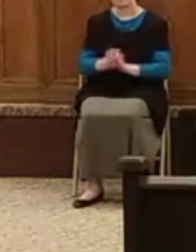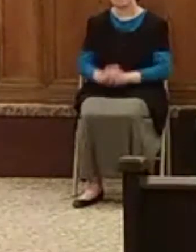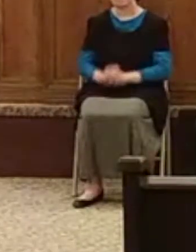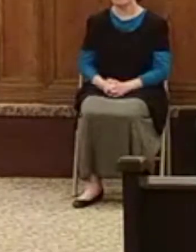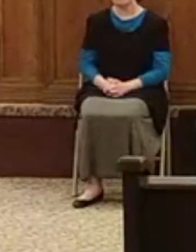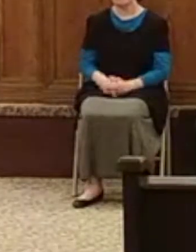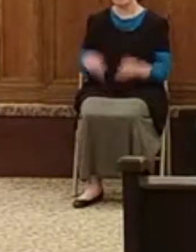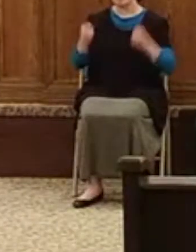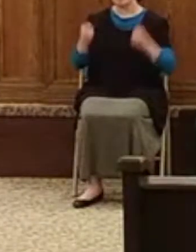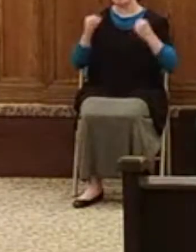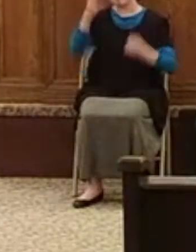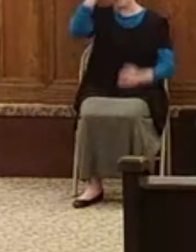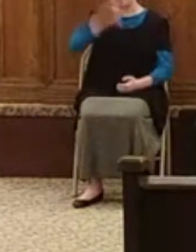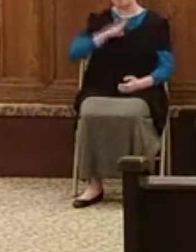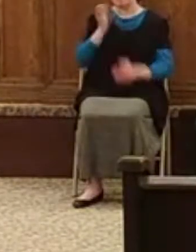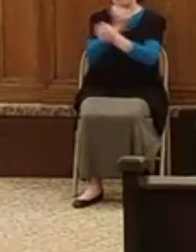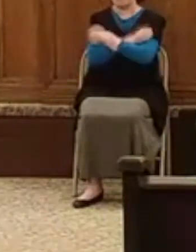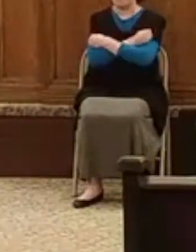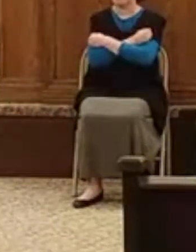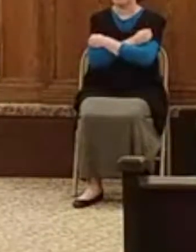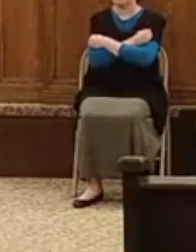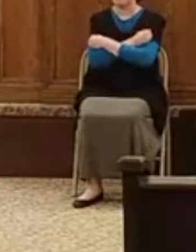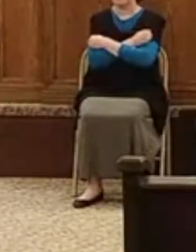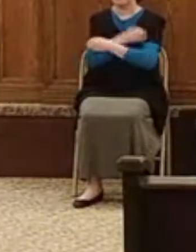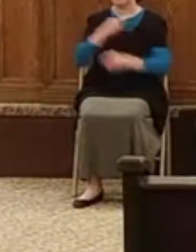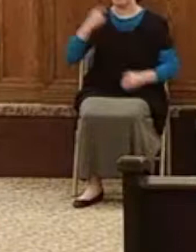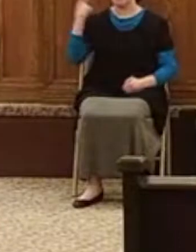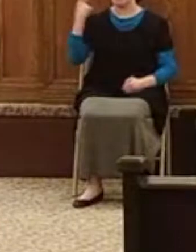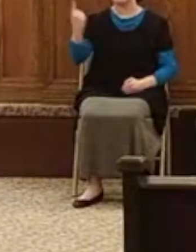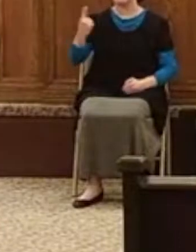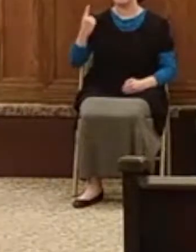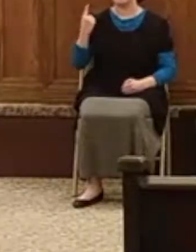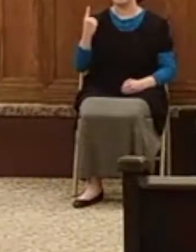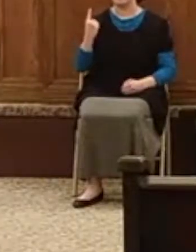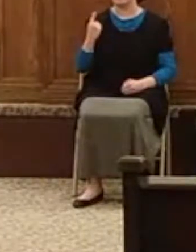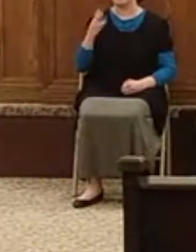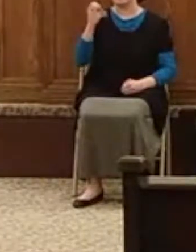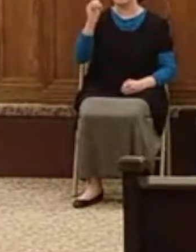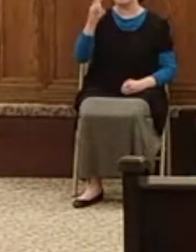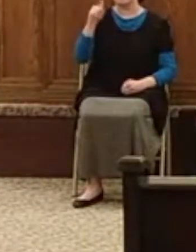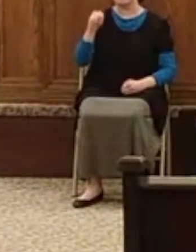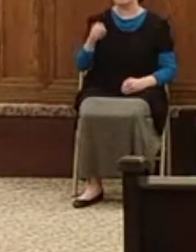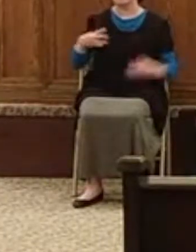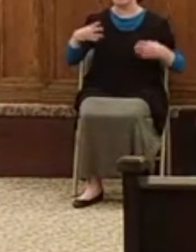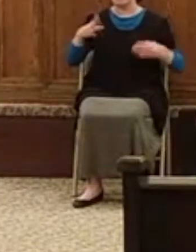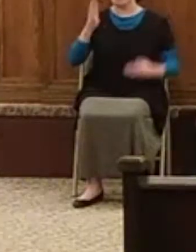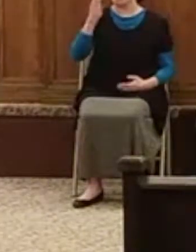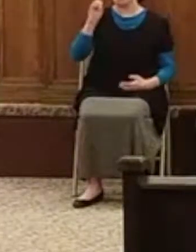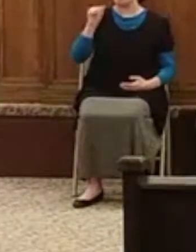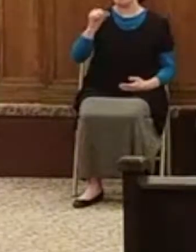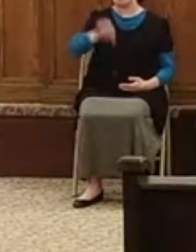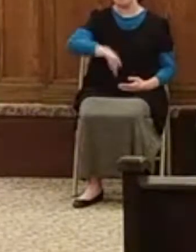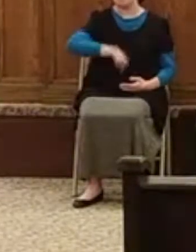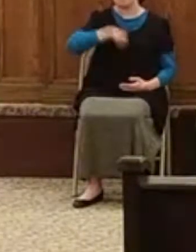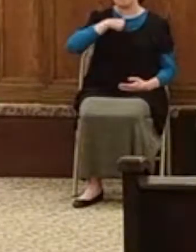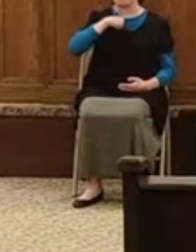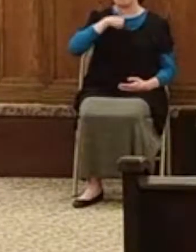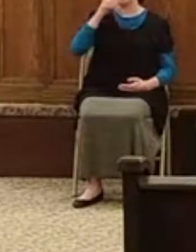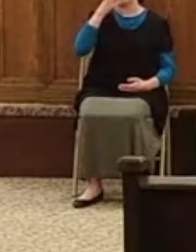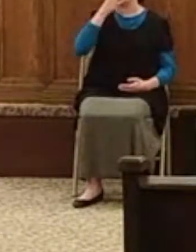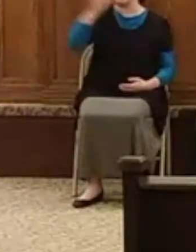Amen. Amen. For men shall be lovers of their own selves, covetous, boasters,